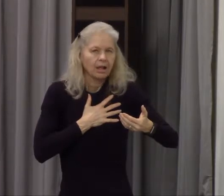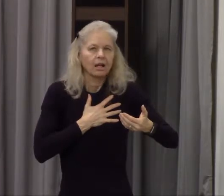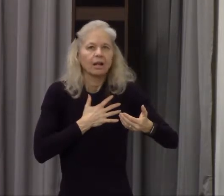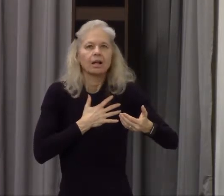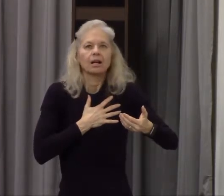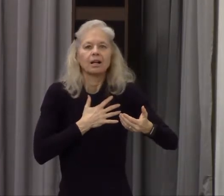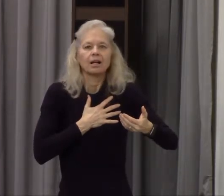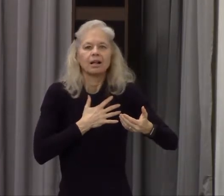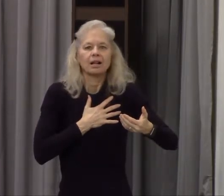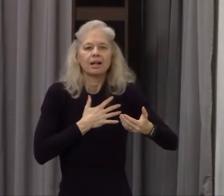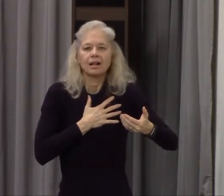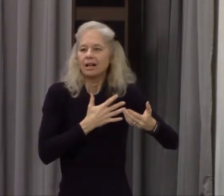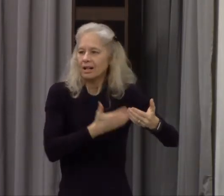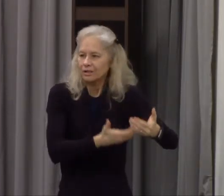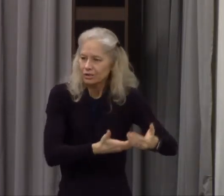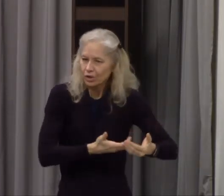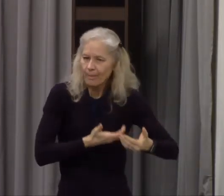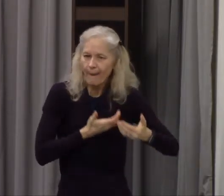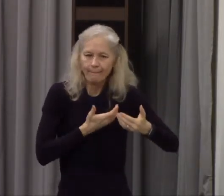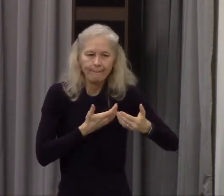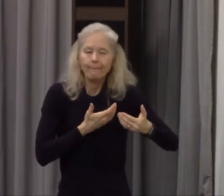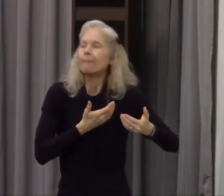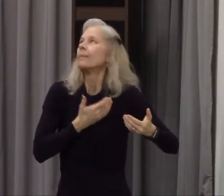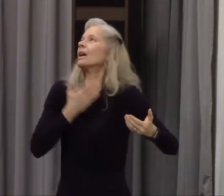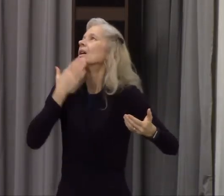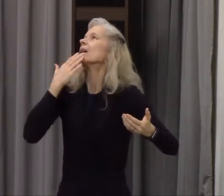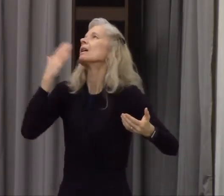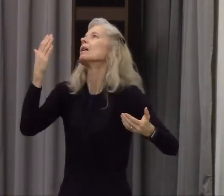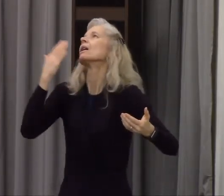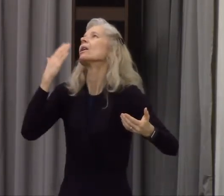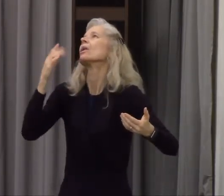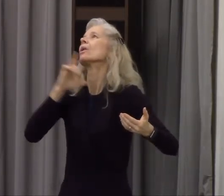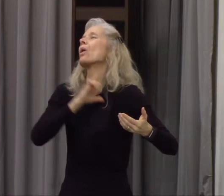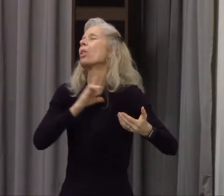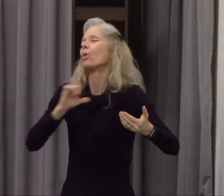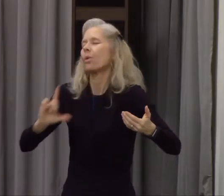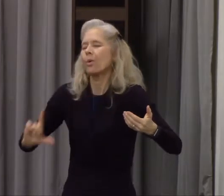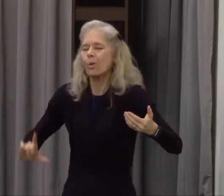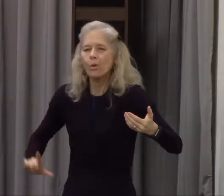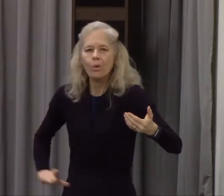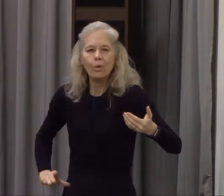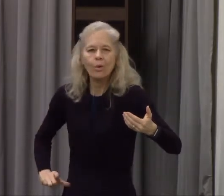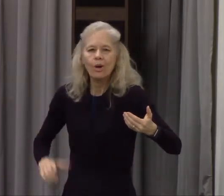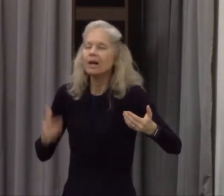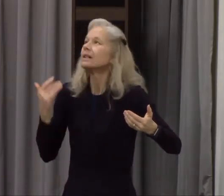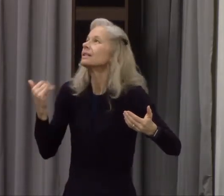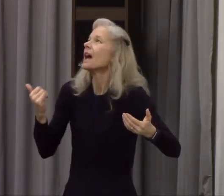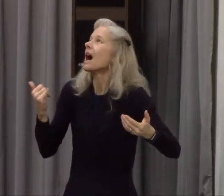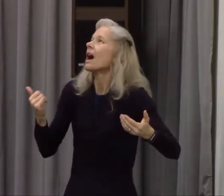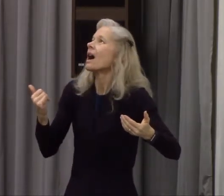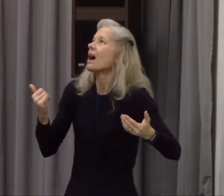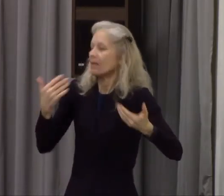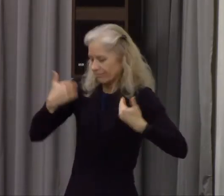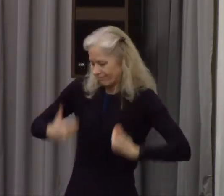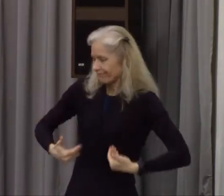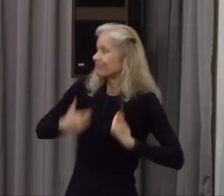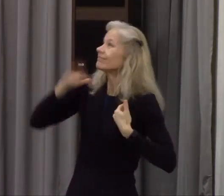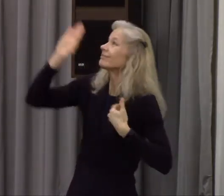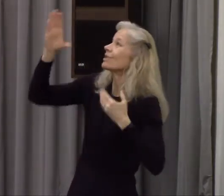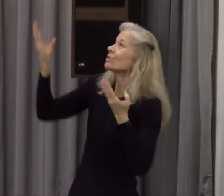he took him up in his arms and blessed God and said, Lord, lettest thou thy servant depart in peace according to